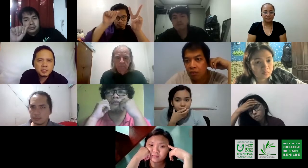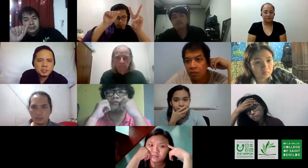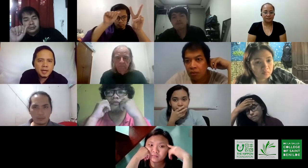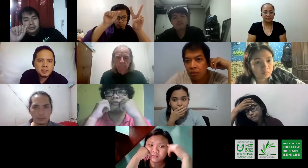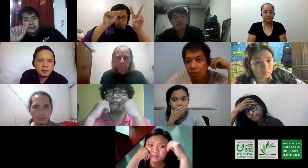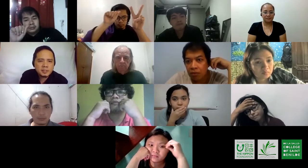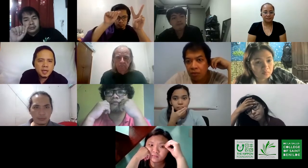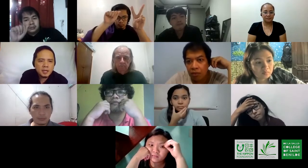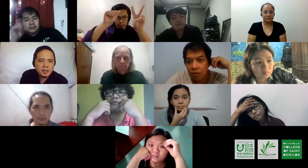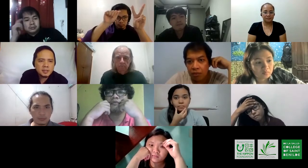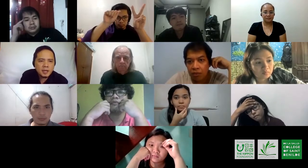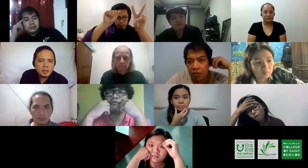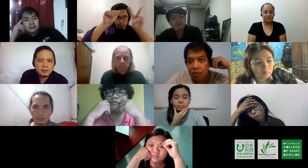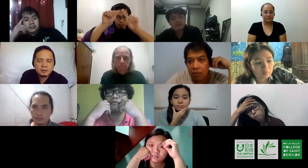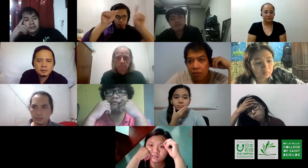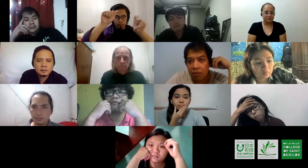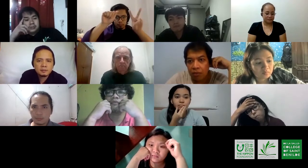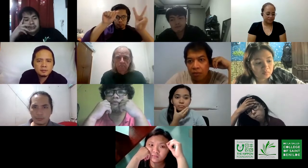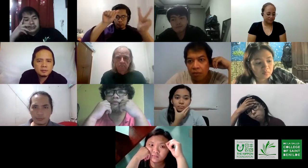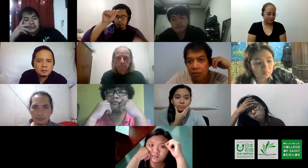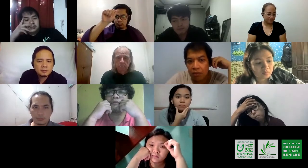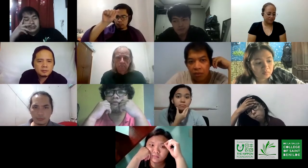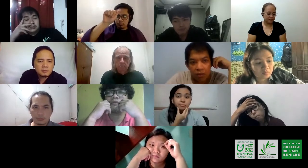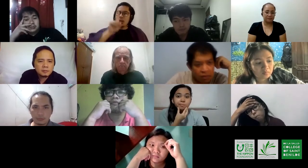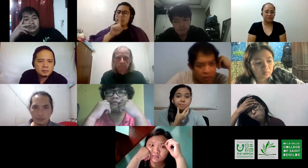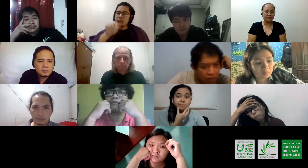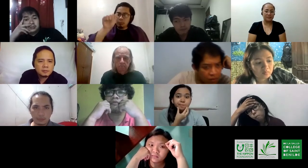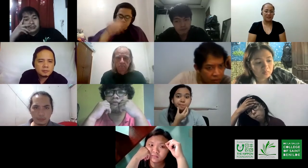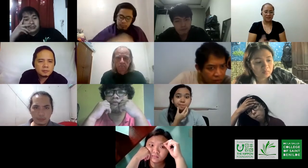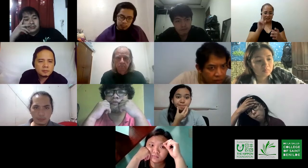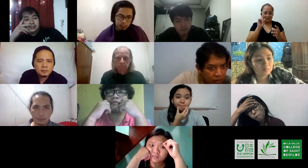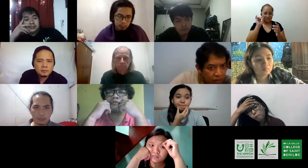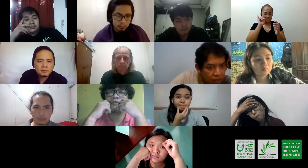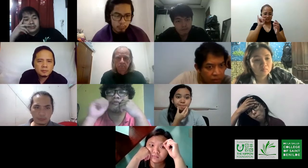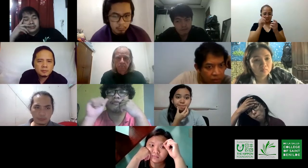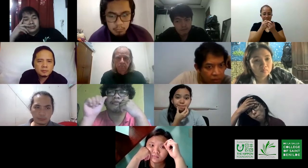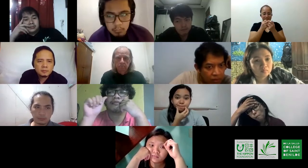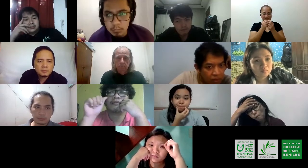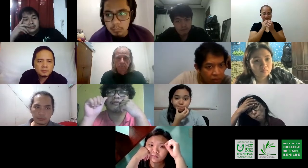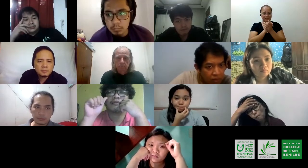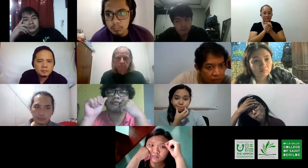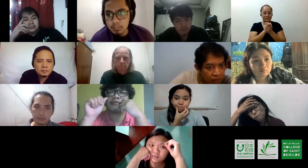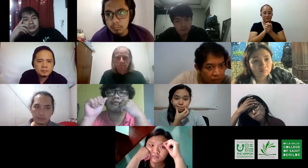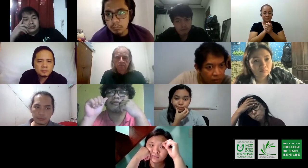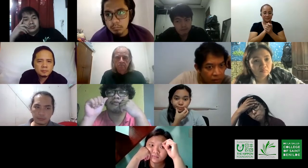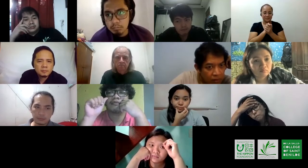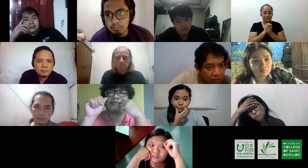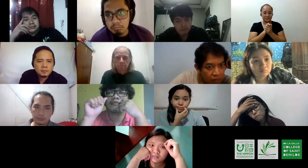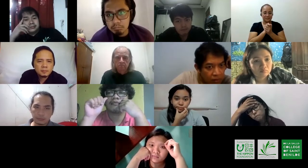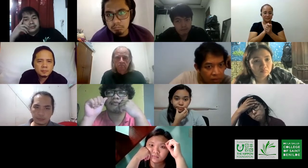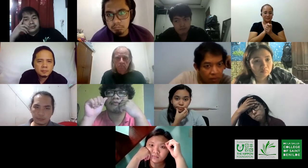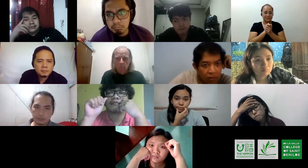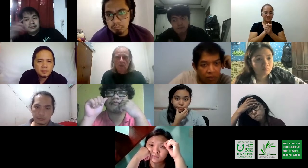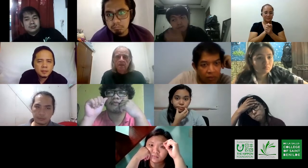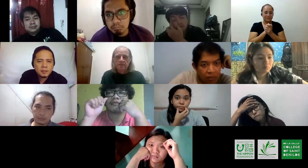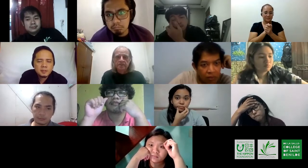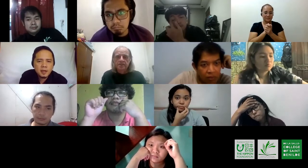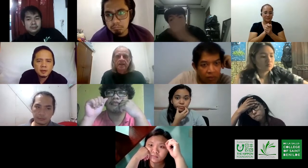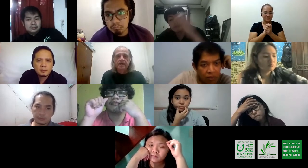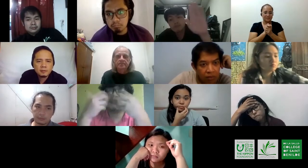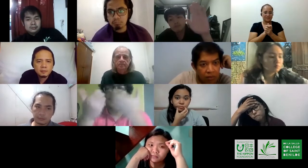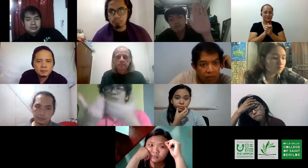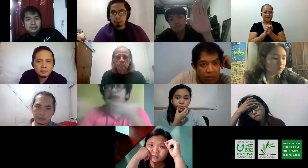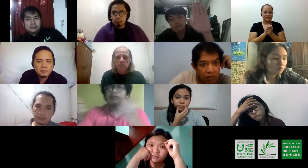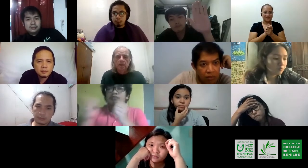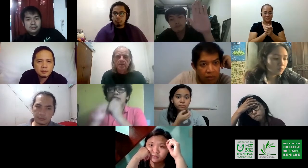People are just answering it's A. It's A. Yes, It's it's